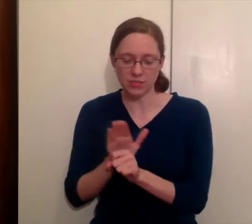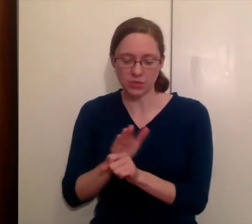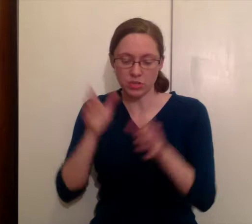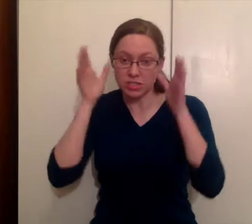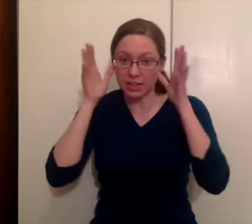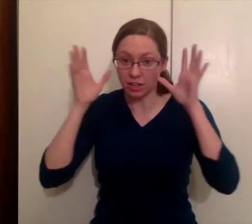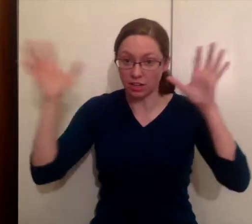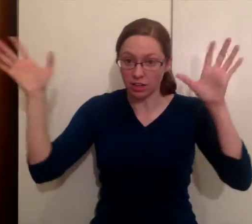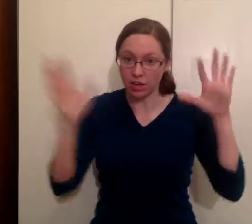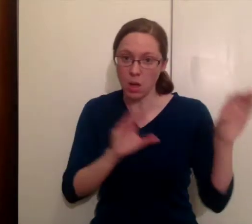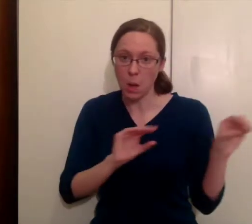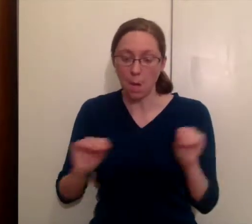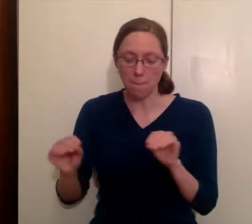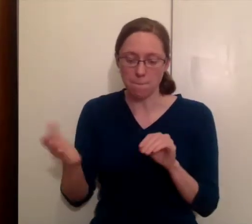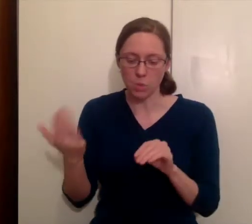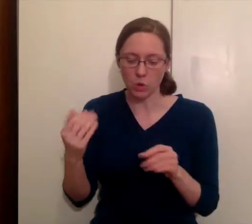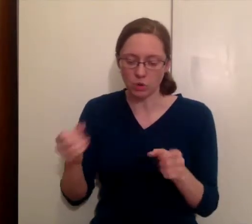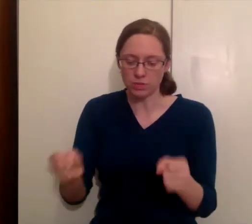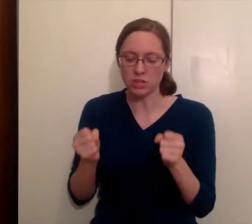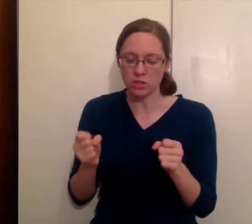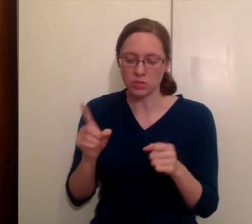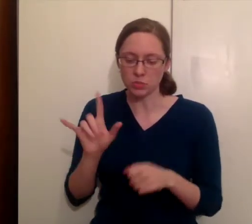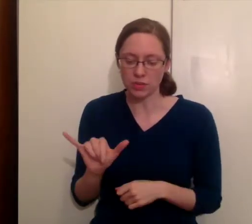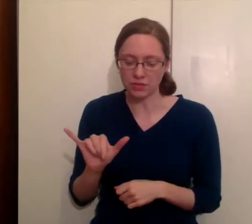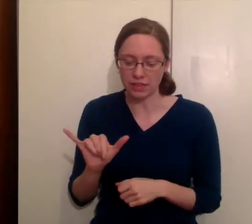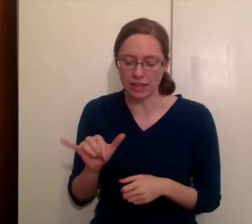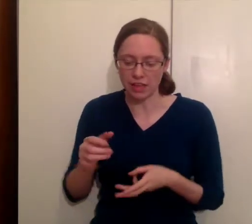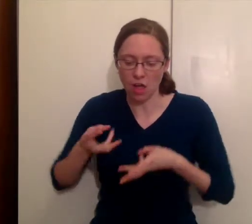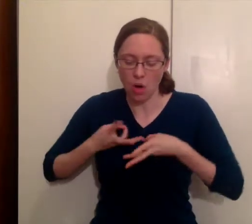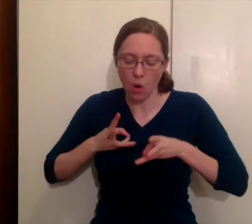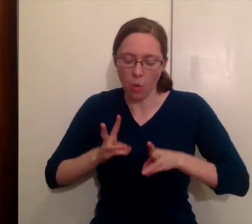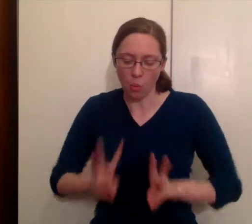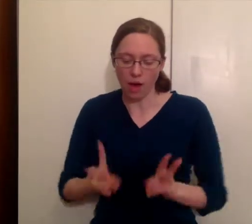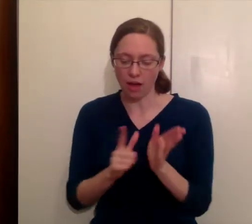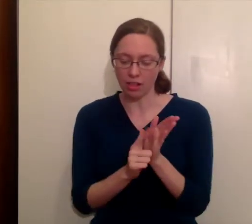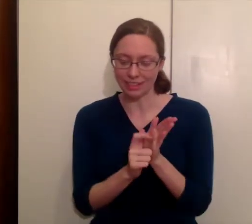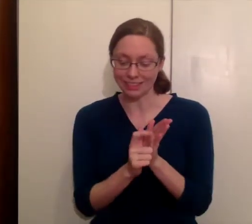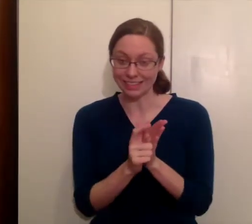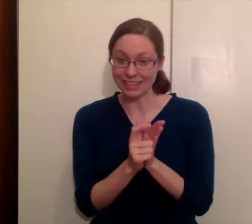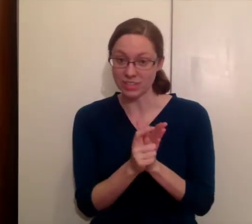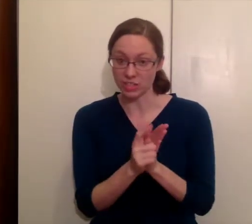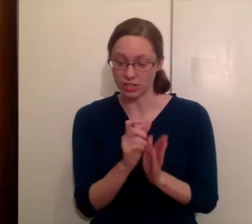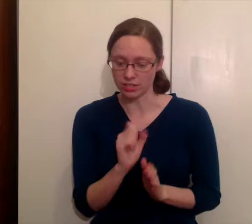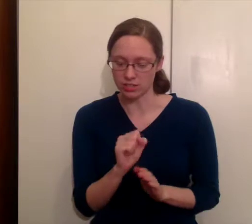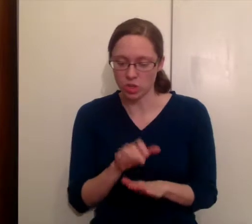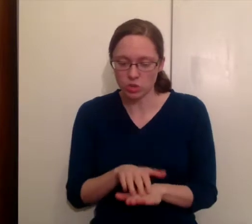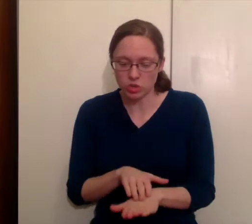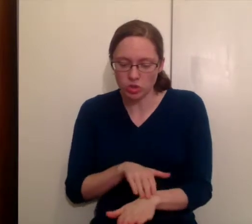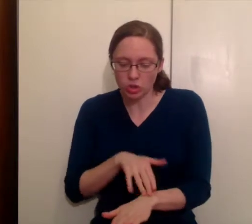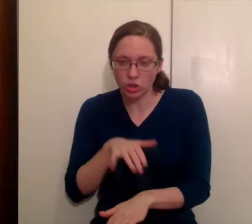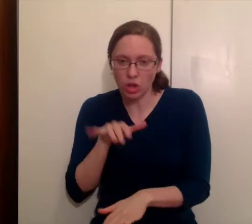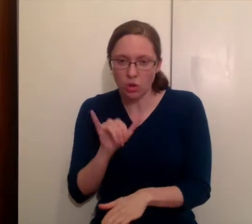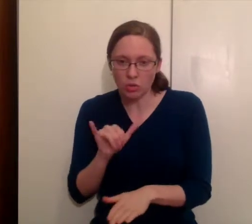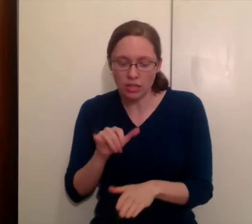Graceful deer moved swiftly, while lizards